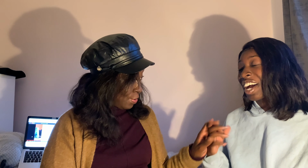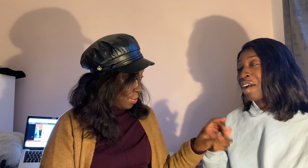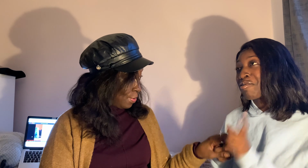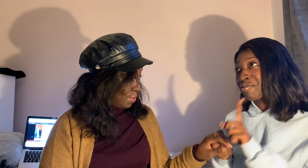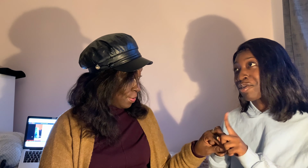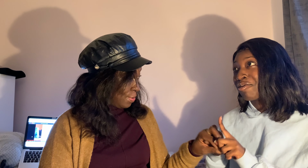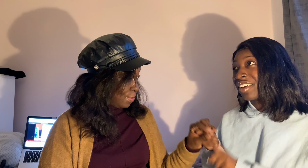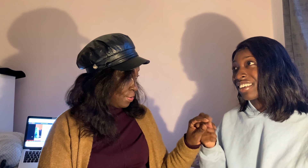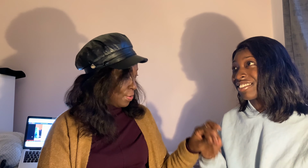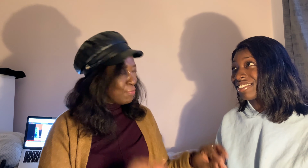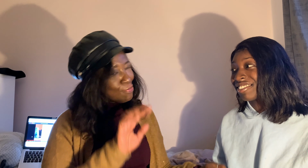I'm improving.